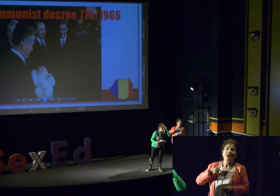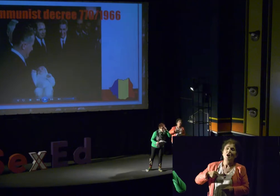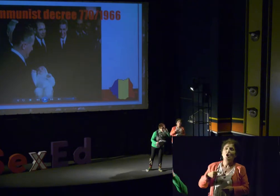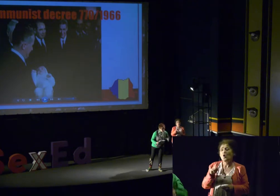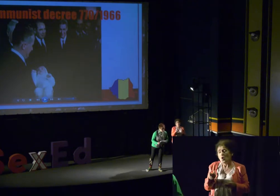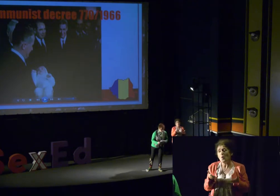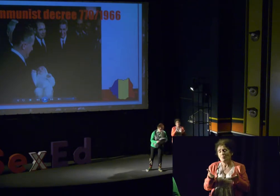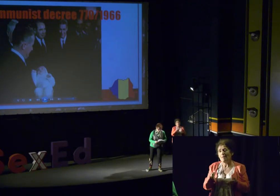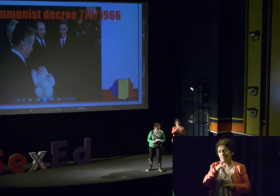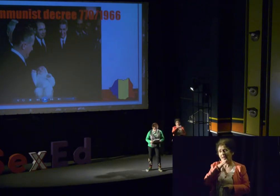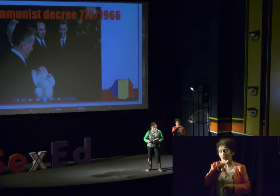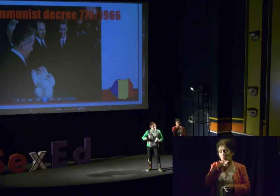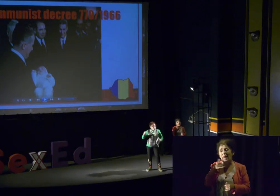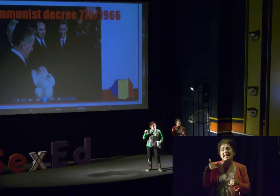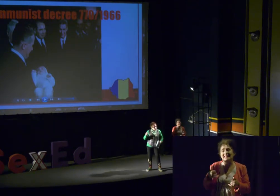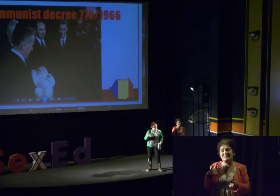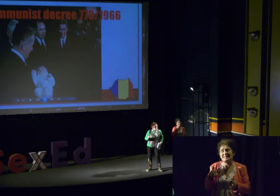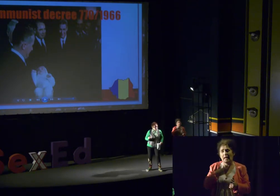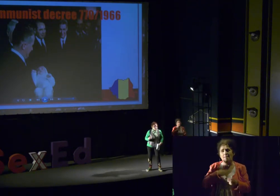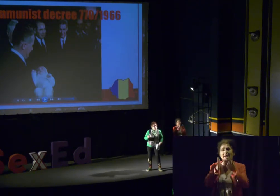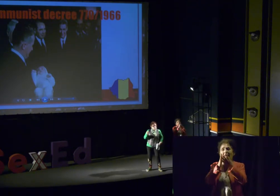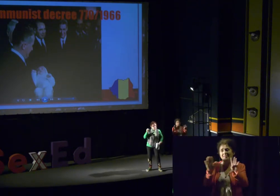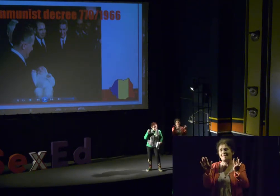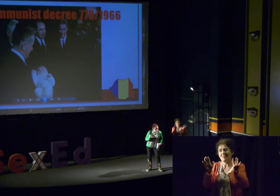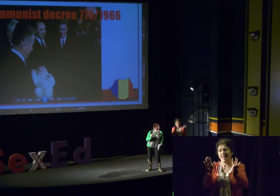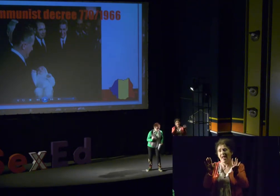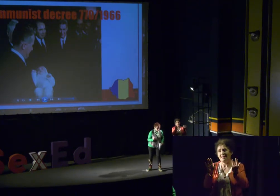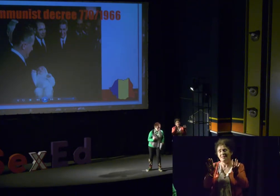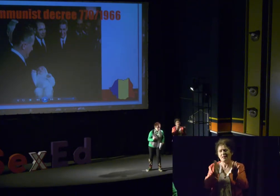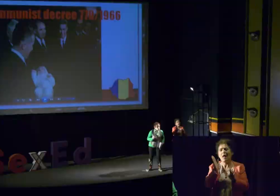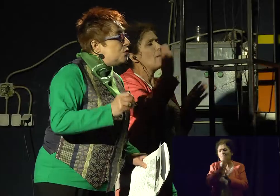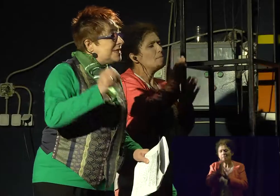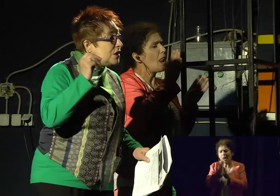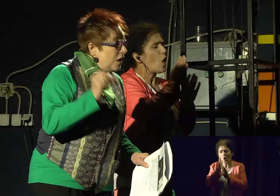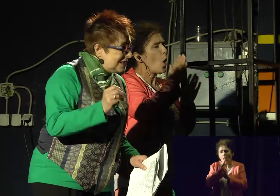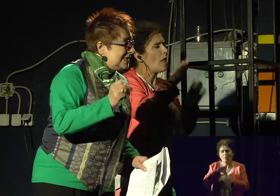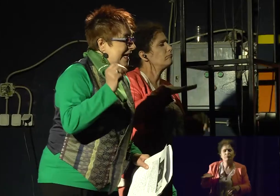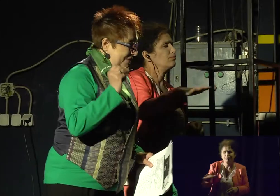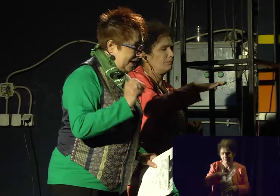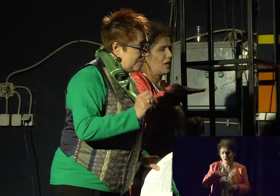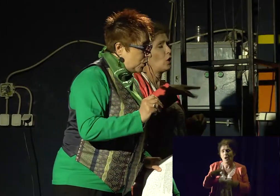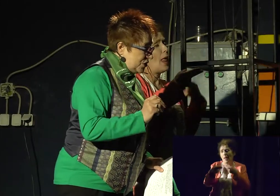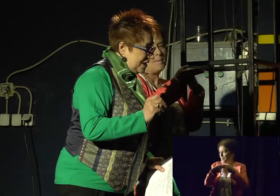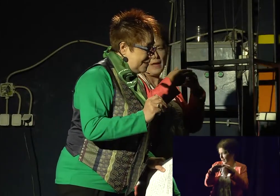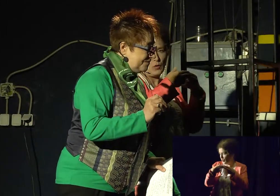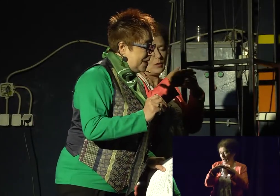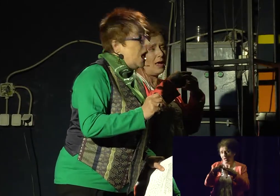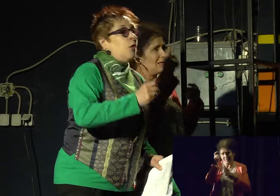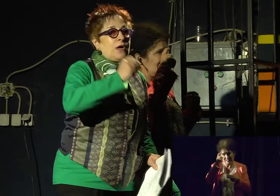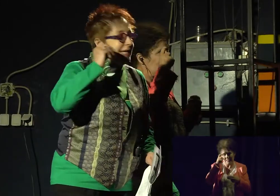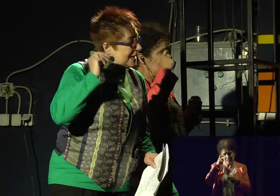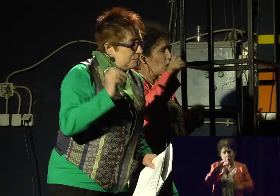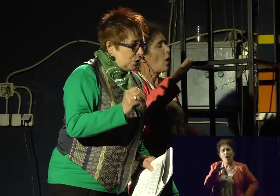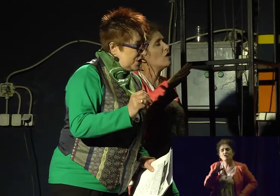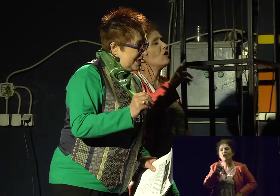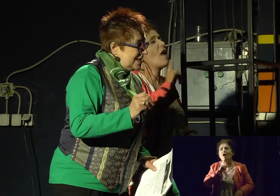at 19,000 population. But the thing was, any woman who was caught having an abortion,